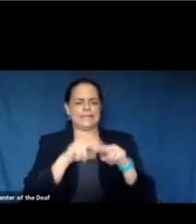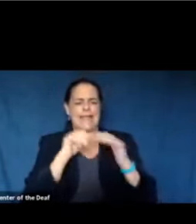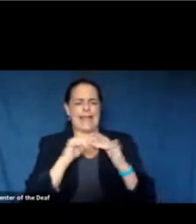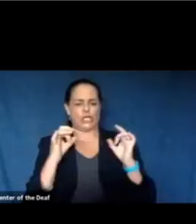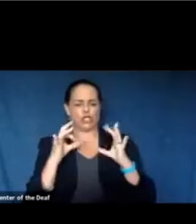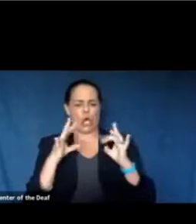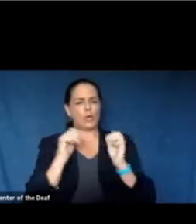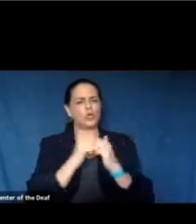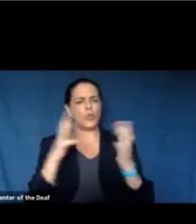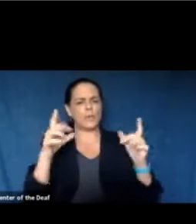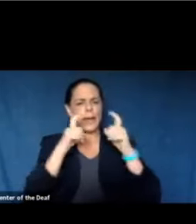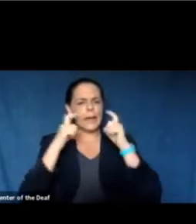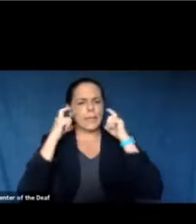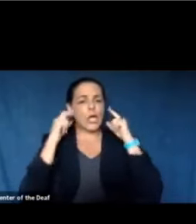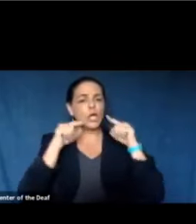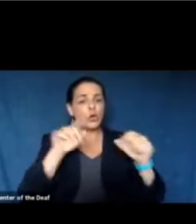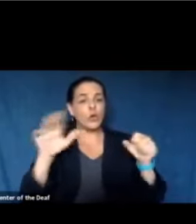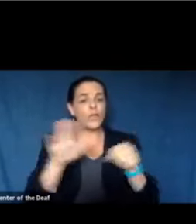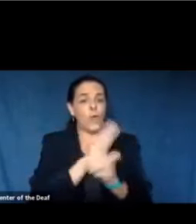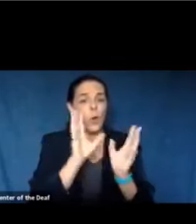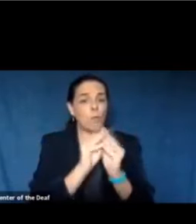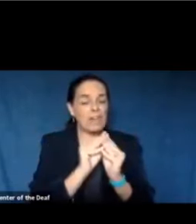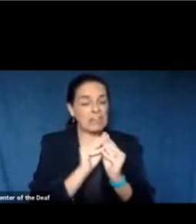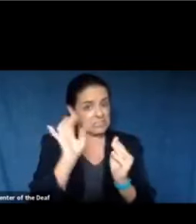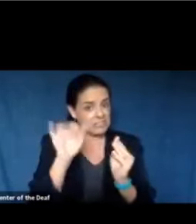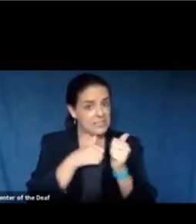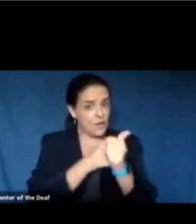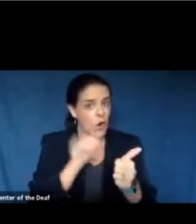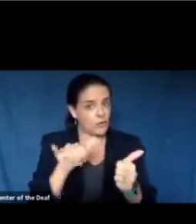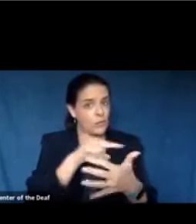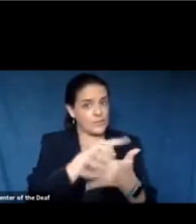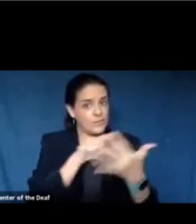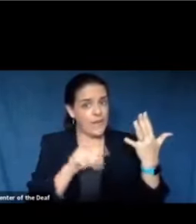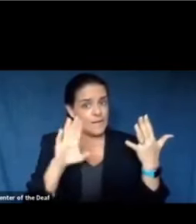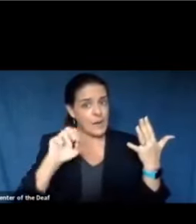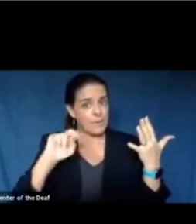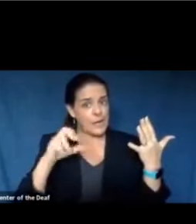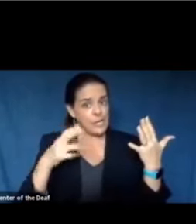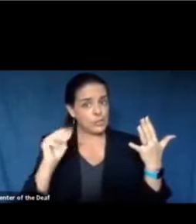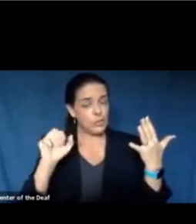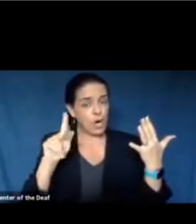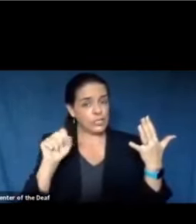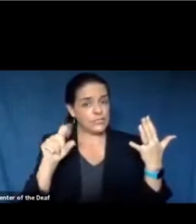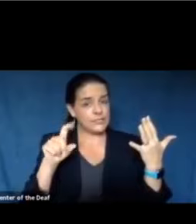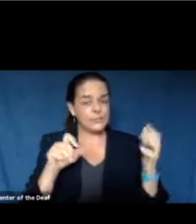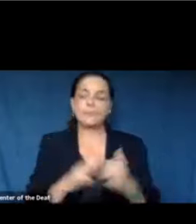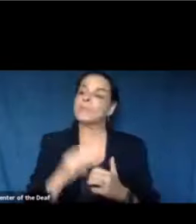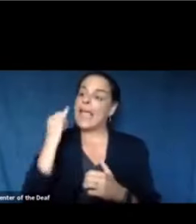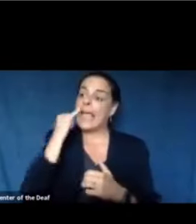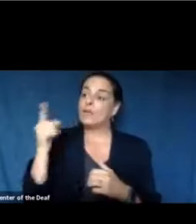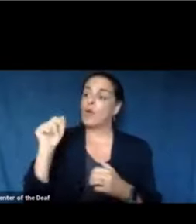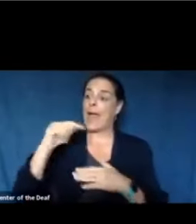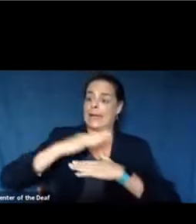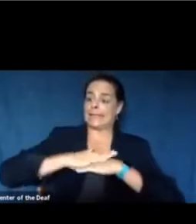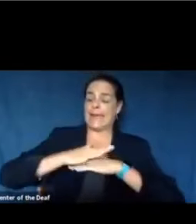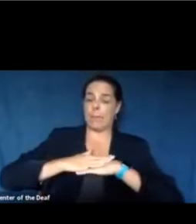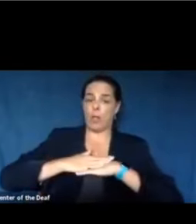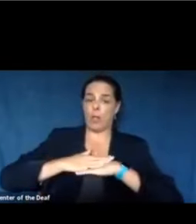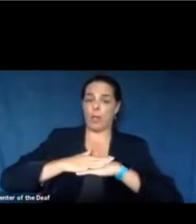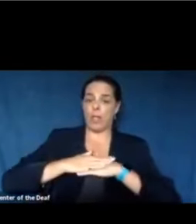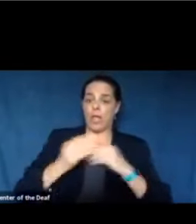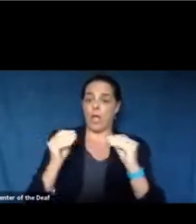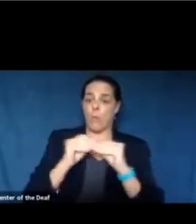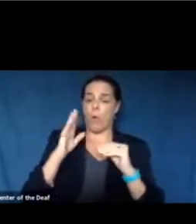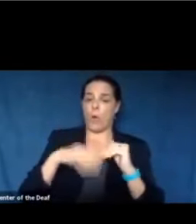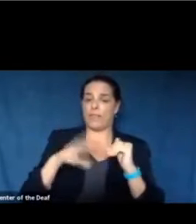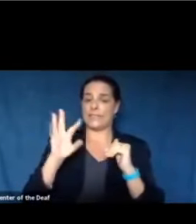without a mask for the entire meeting. Is this consistent with the 5 benchmarks? If you are at a table and more than 6